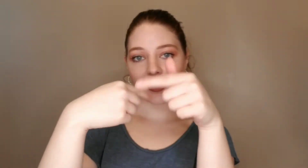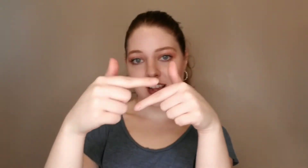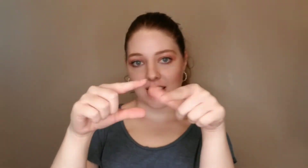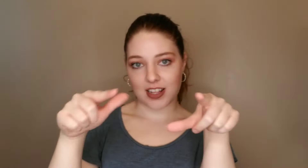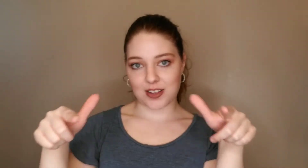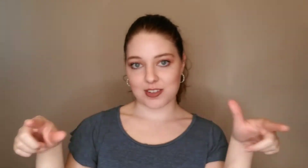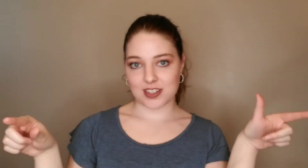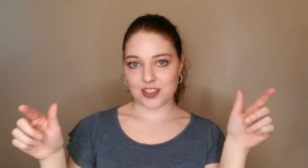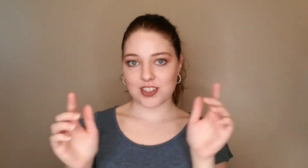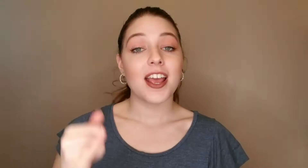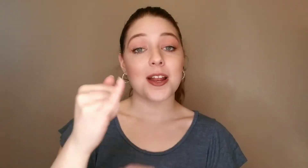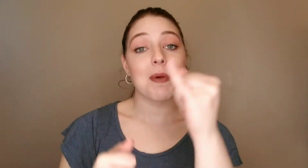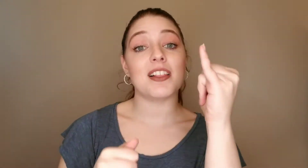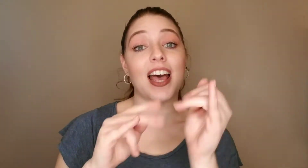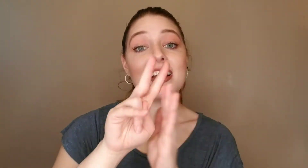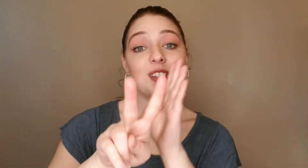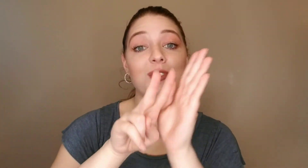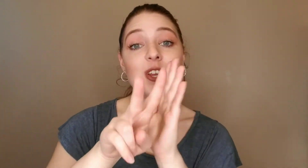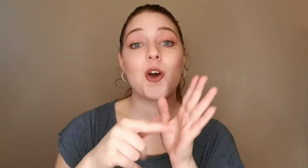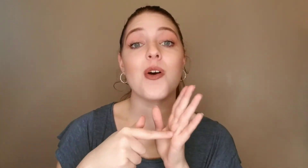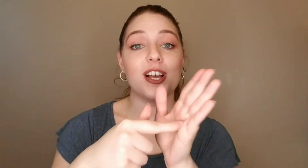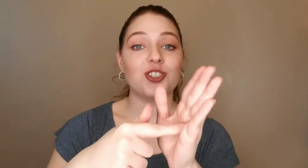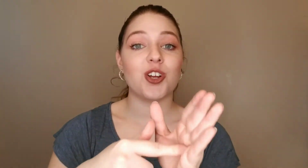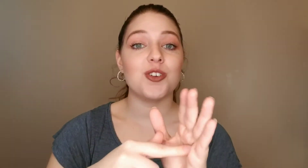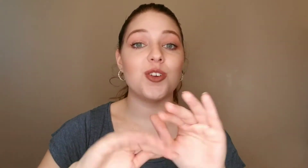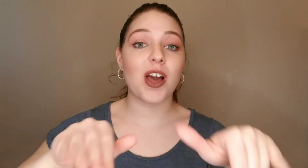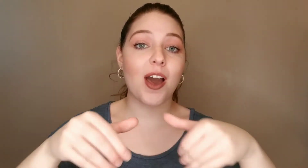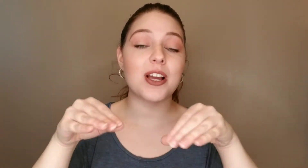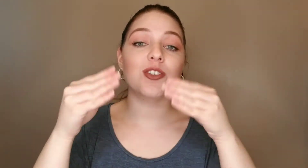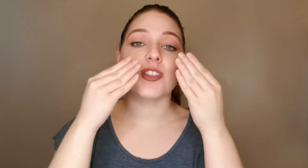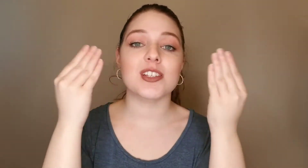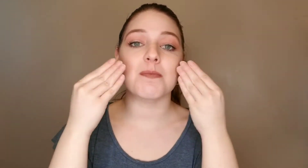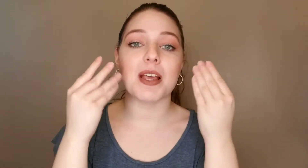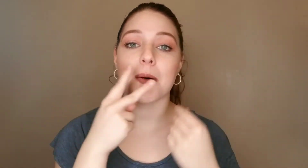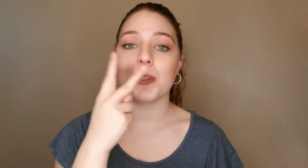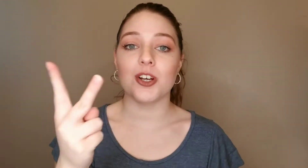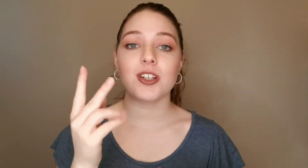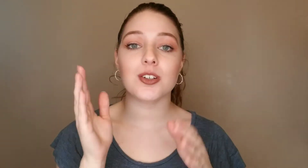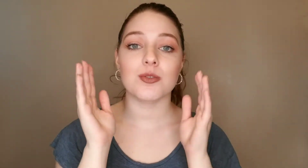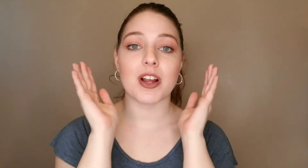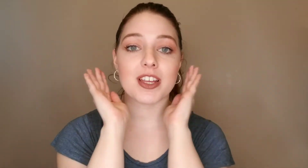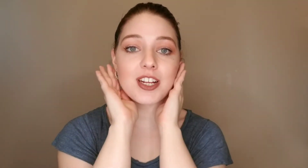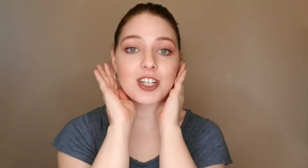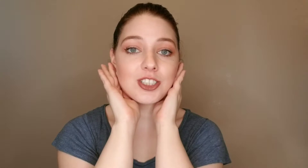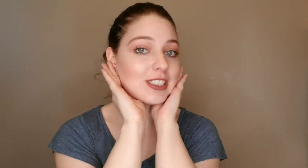sign language. In my last video, I showed you how I do this makeup look right here.